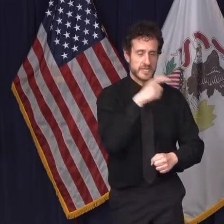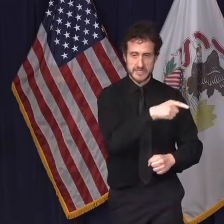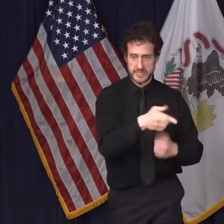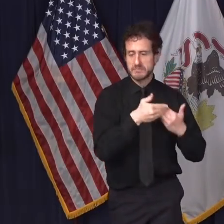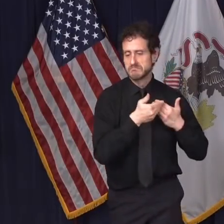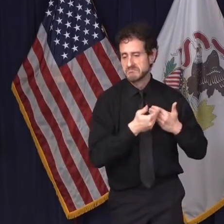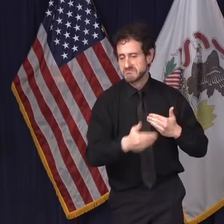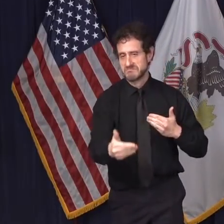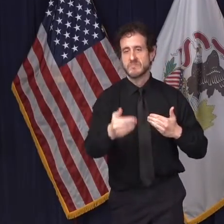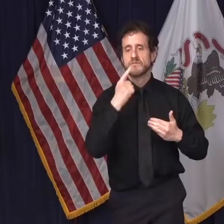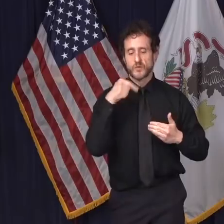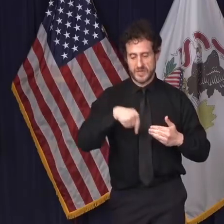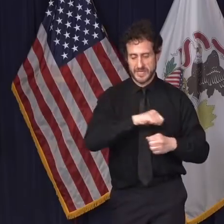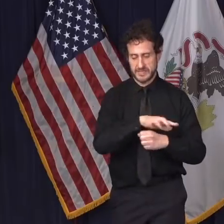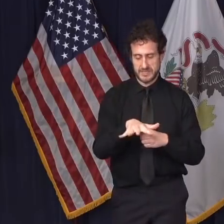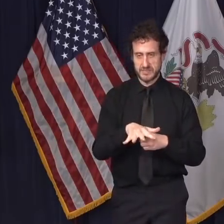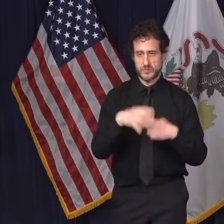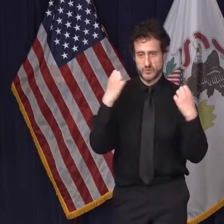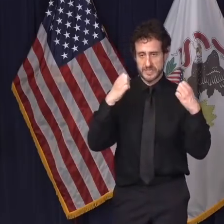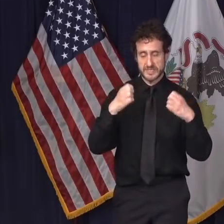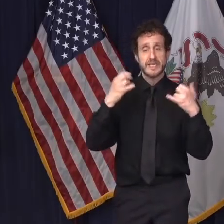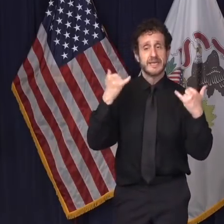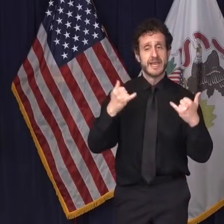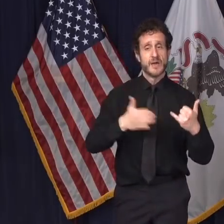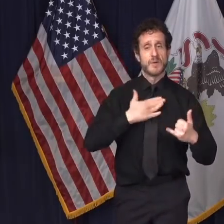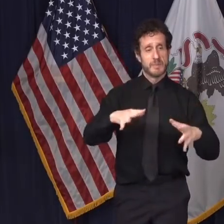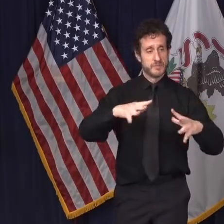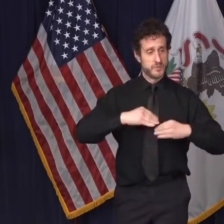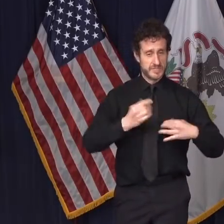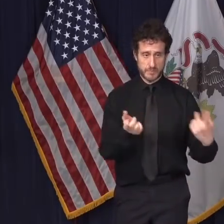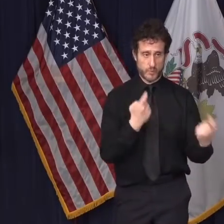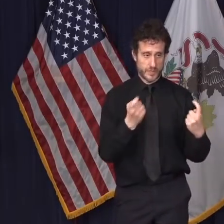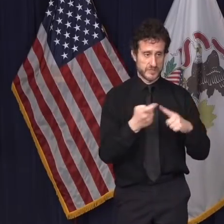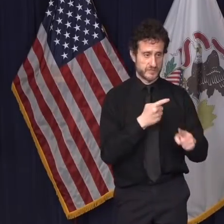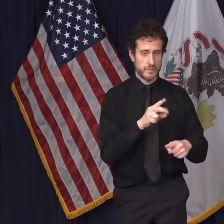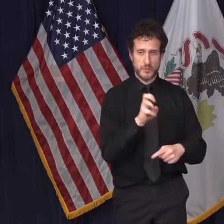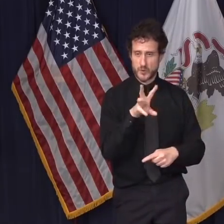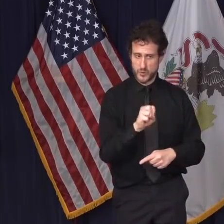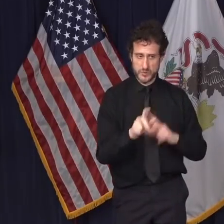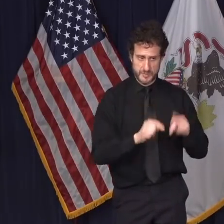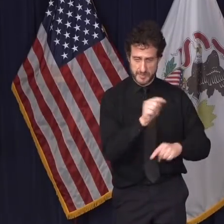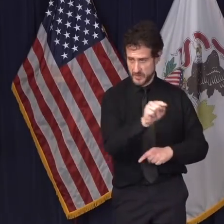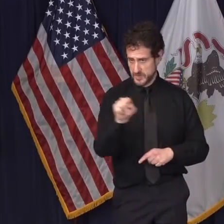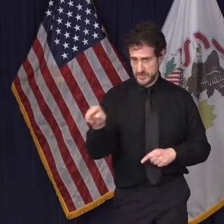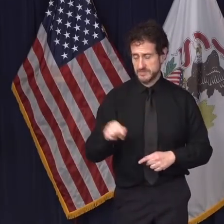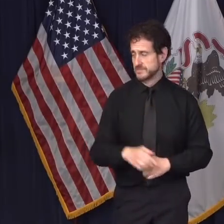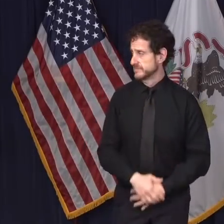throughout this crisis. And with that, I'm happy to take questions from members of the media.